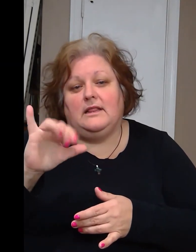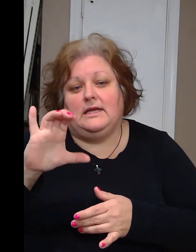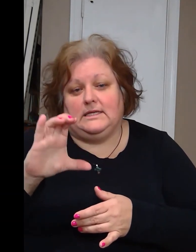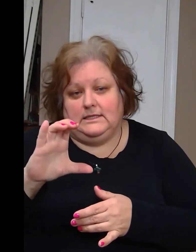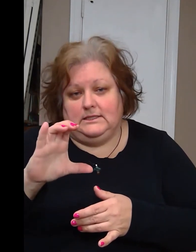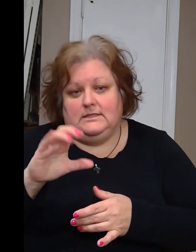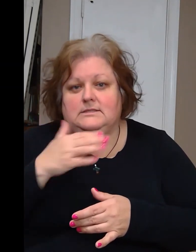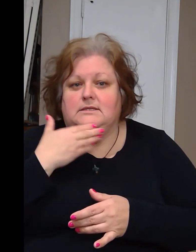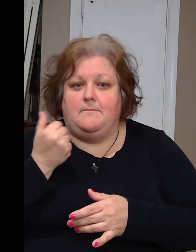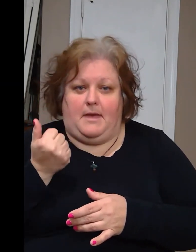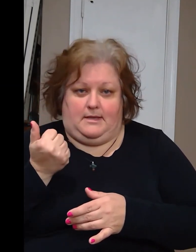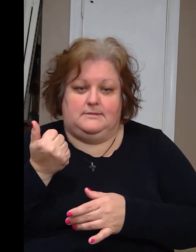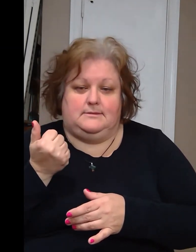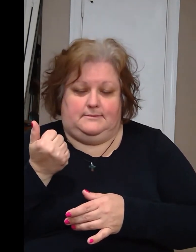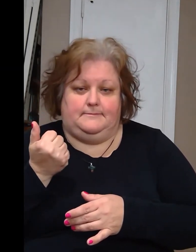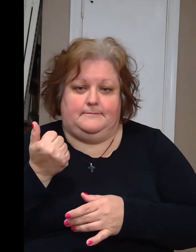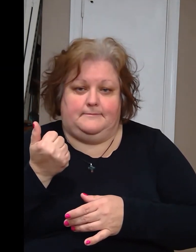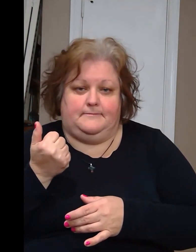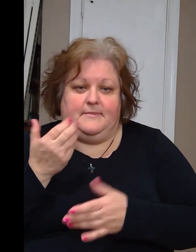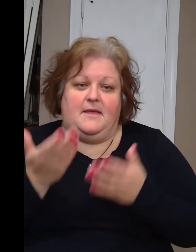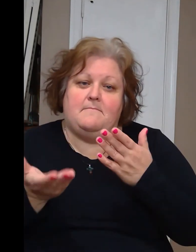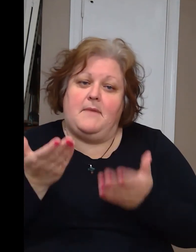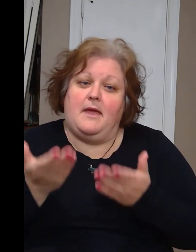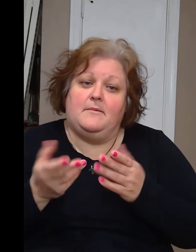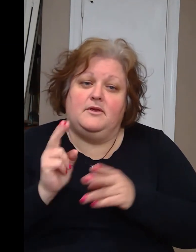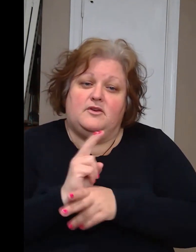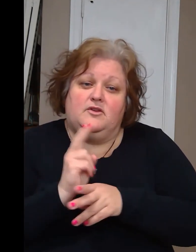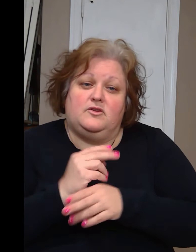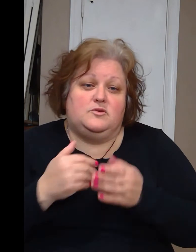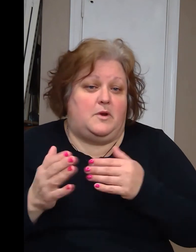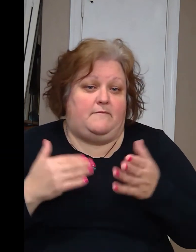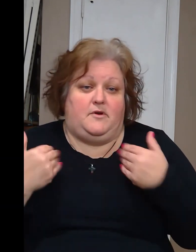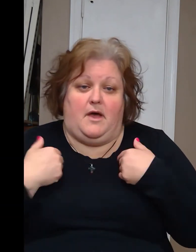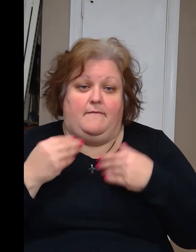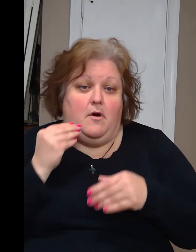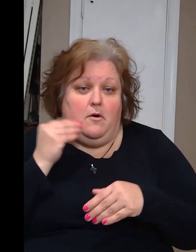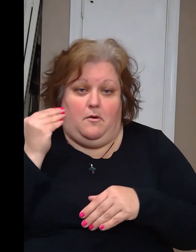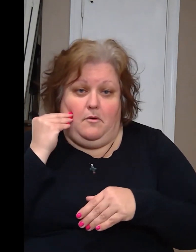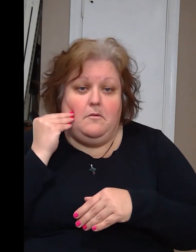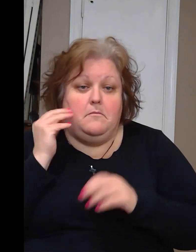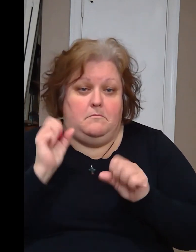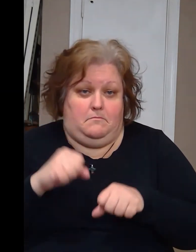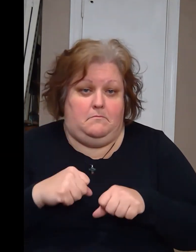going to work the best. You can probably use anything that you have.